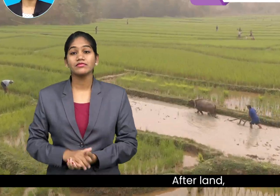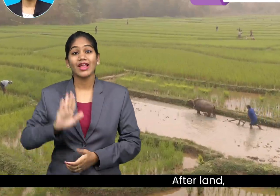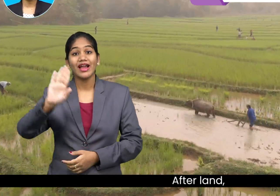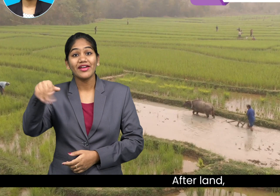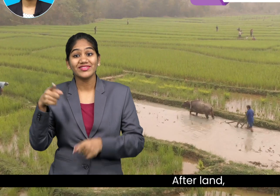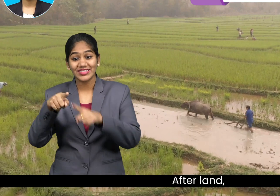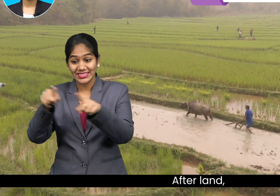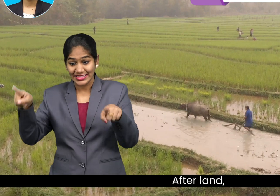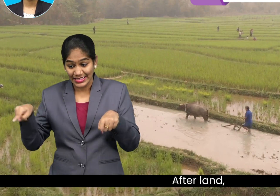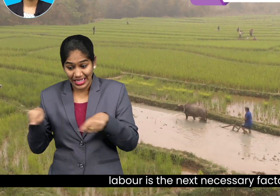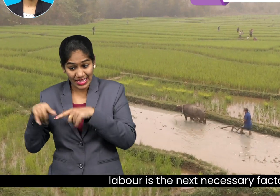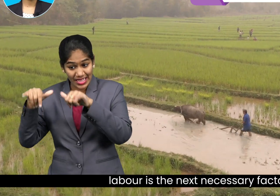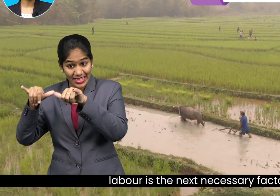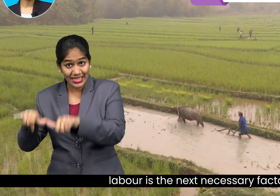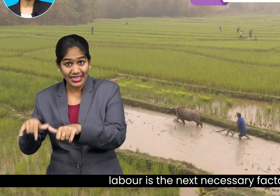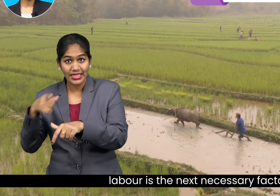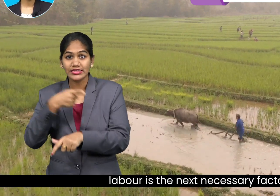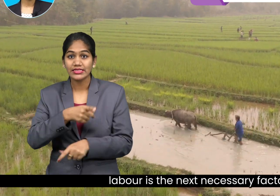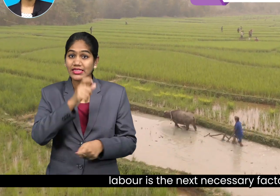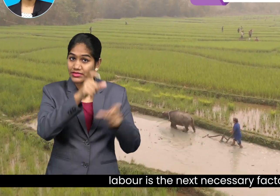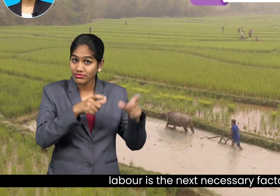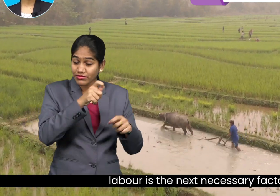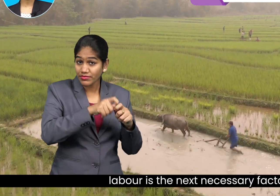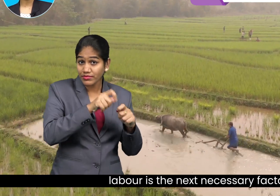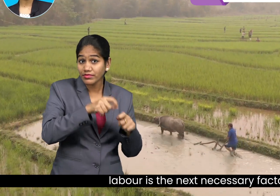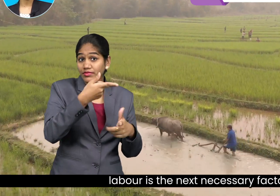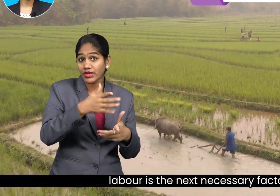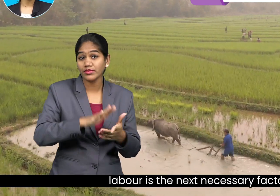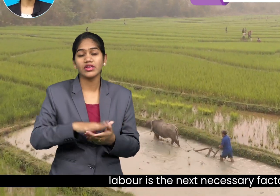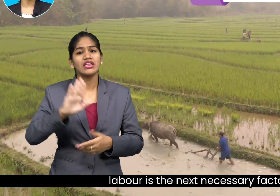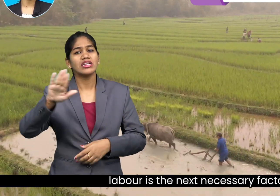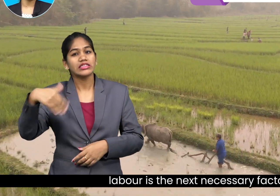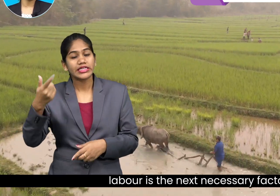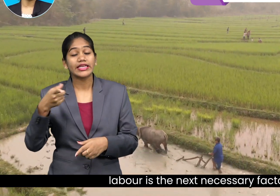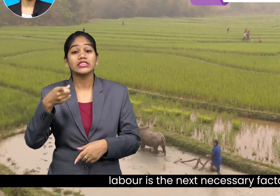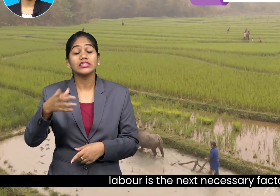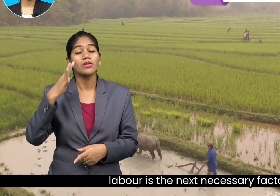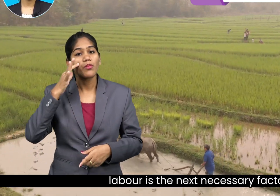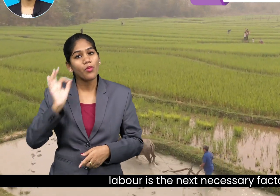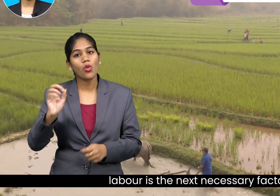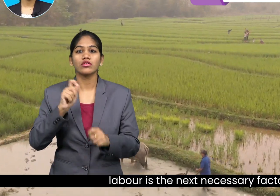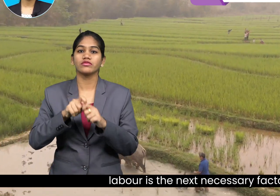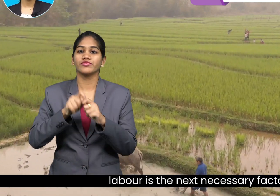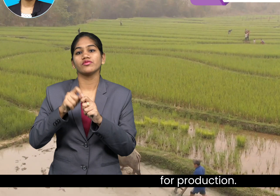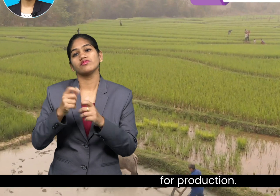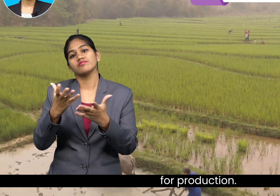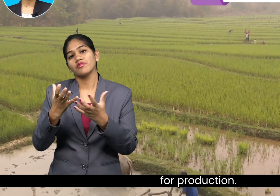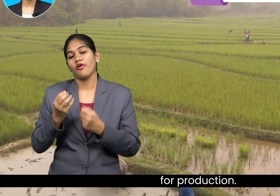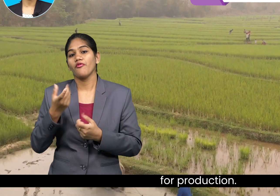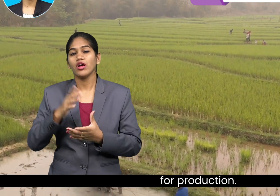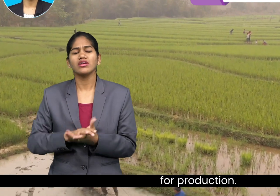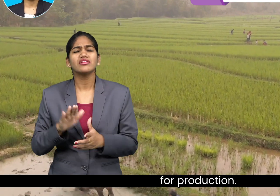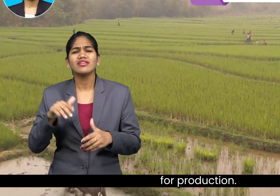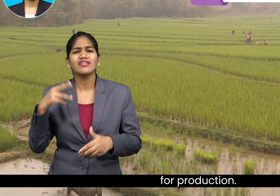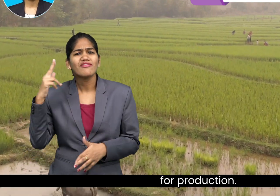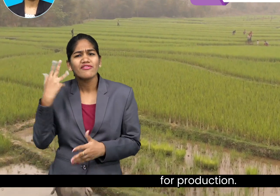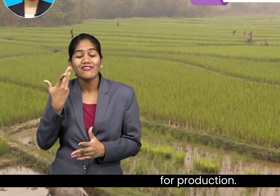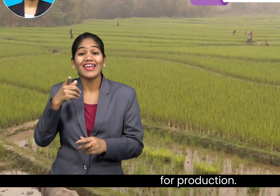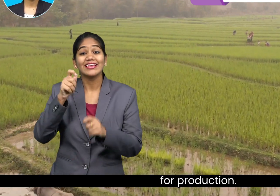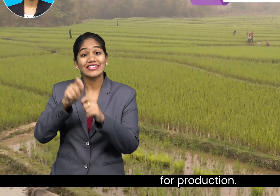After land, labor is the next necessary factor for production.